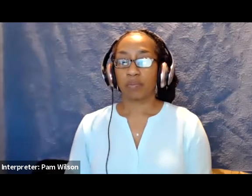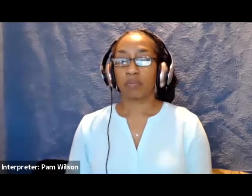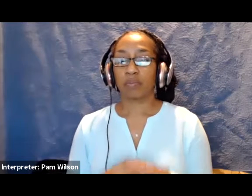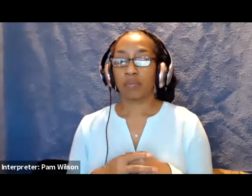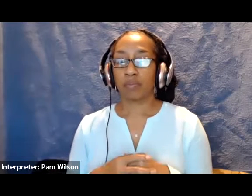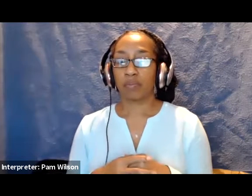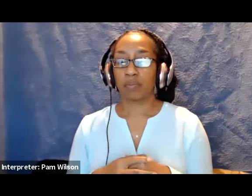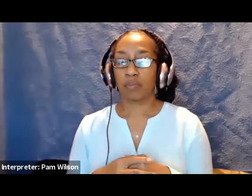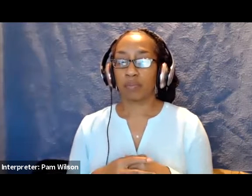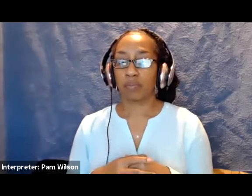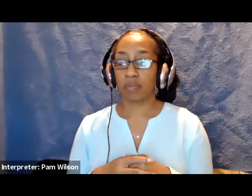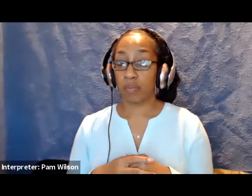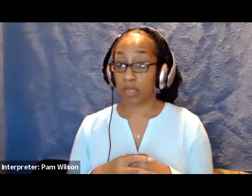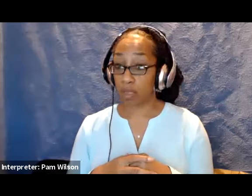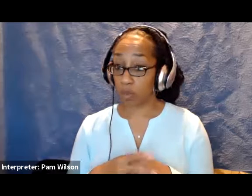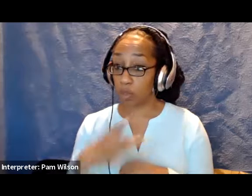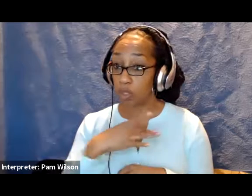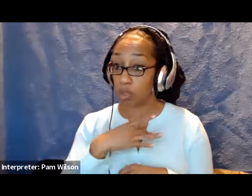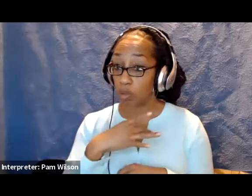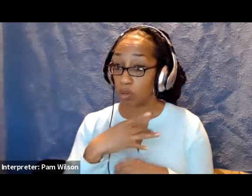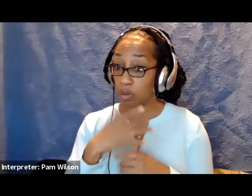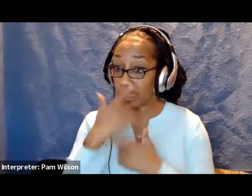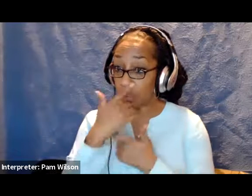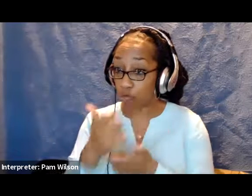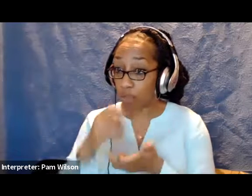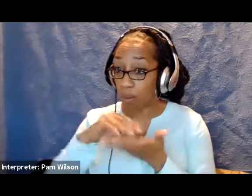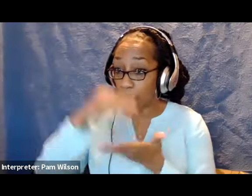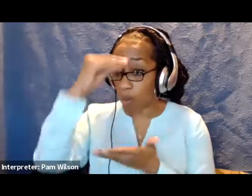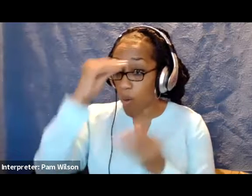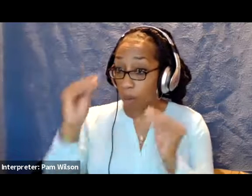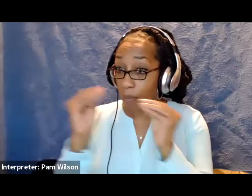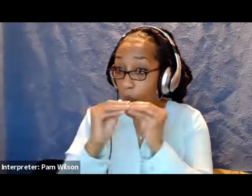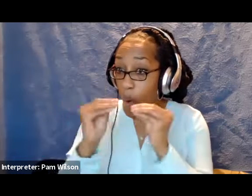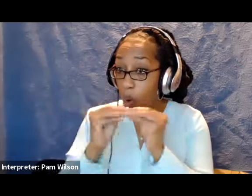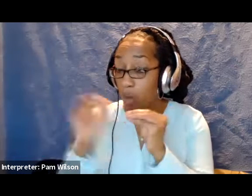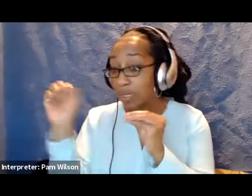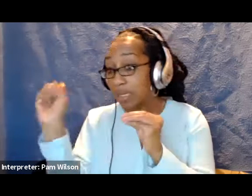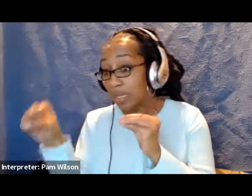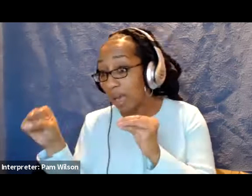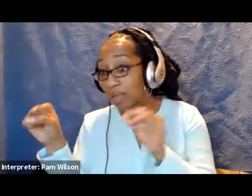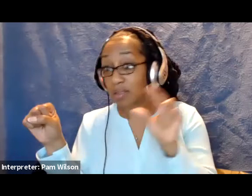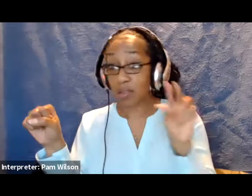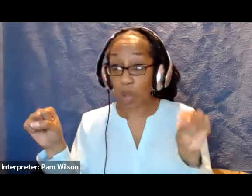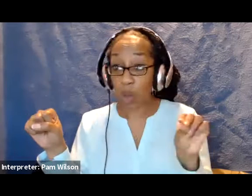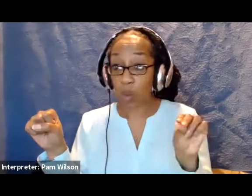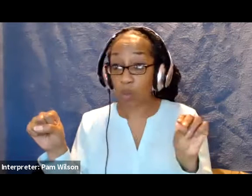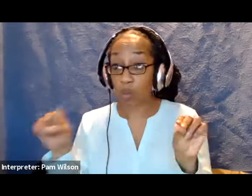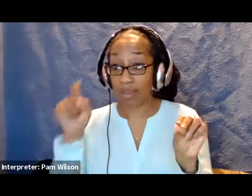Question number 2 is, would you like to learn more about this topic? And is a yes or no.